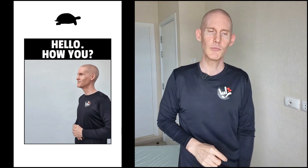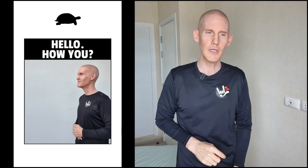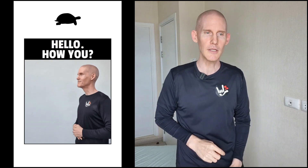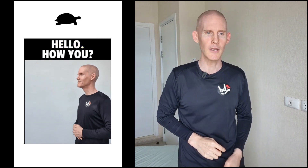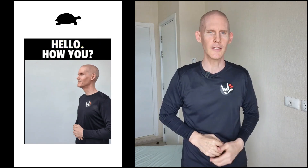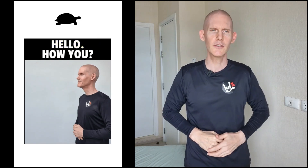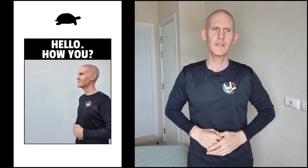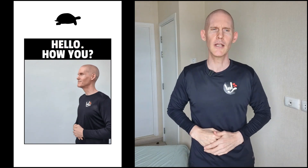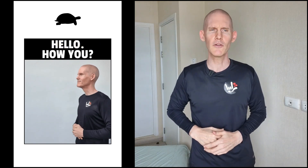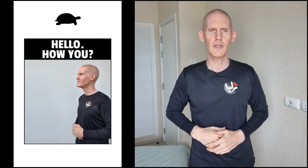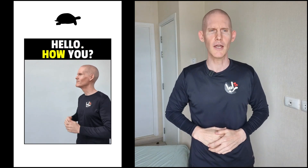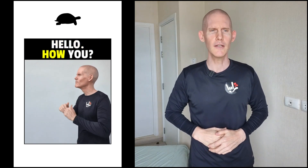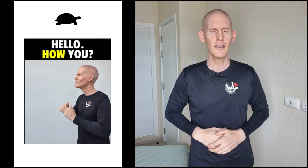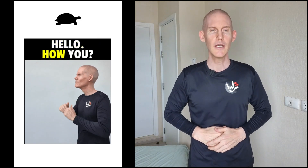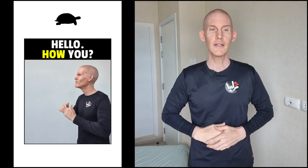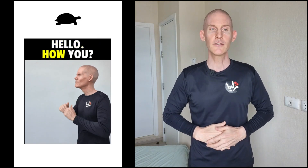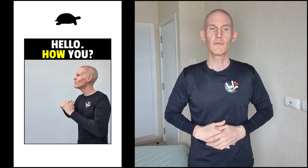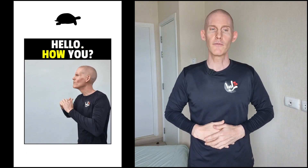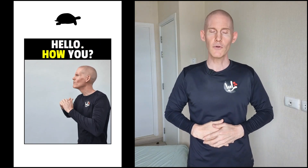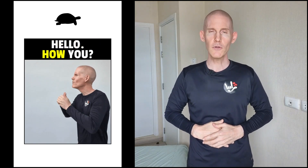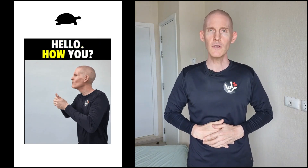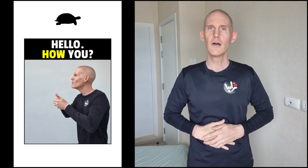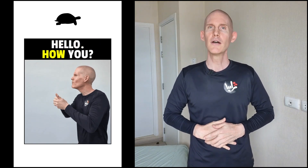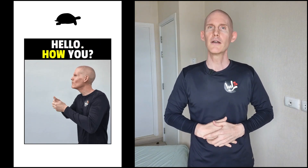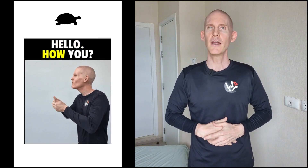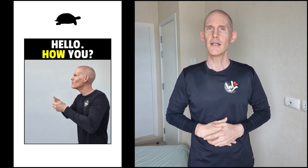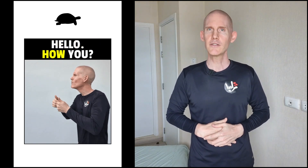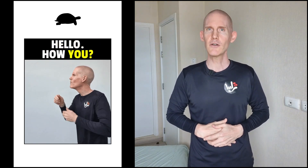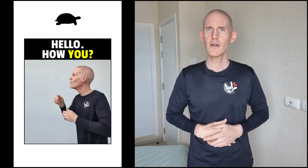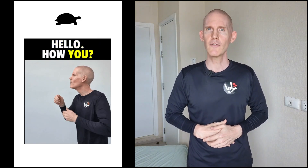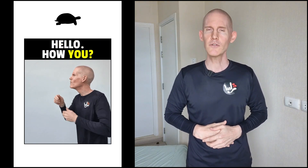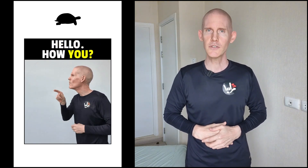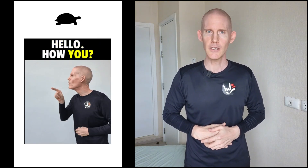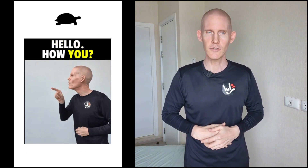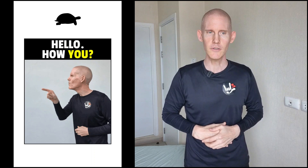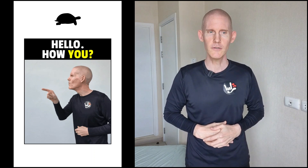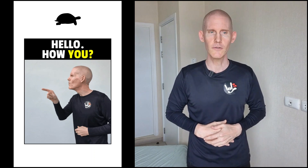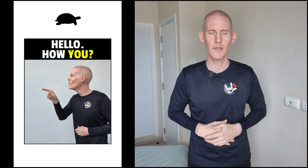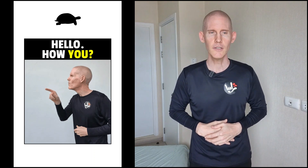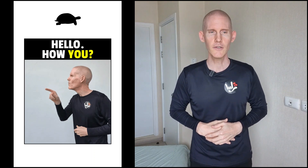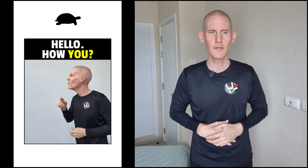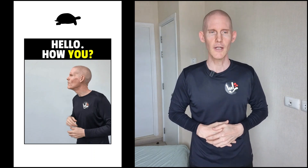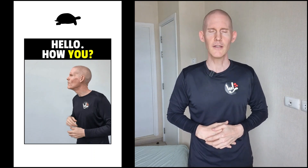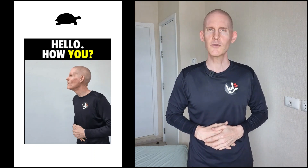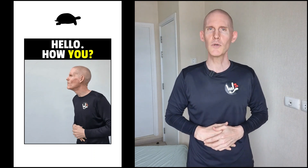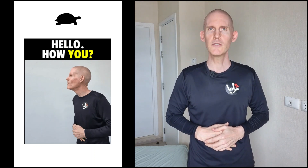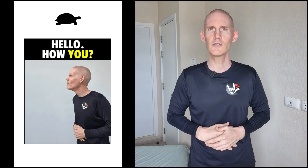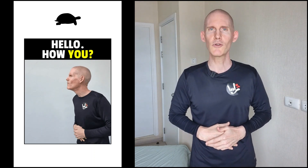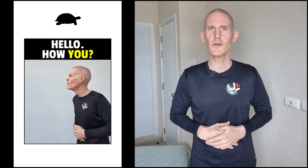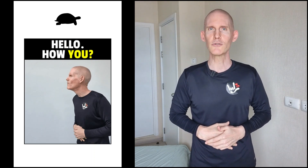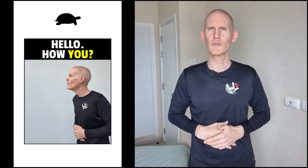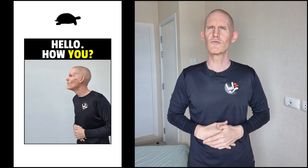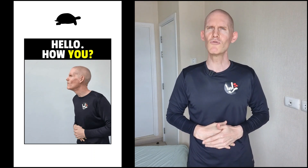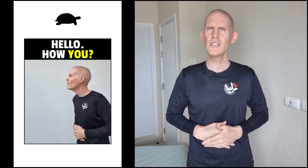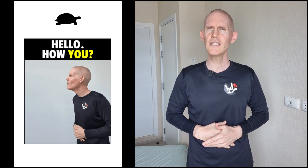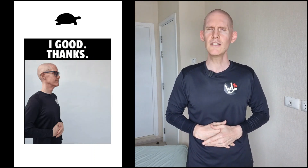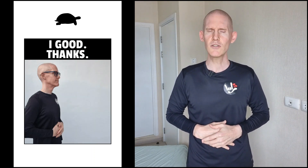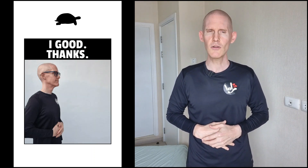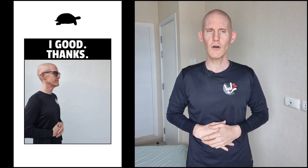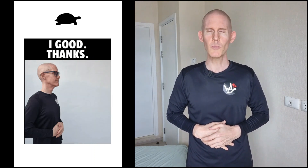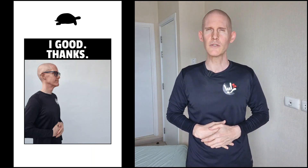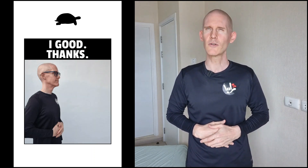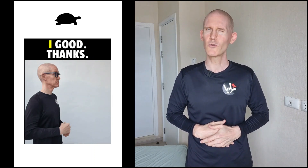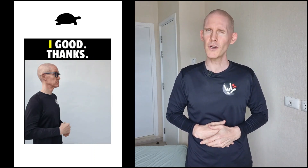turtle speed. And let's just take a look at it. It's the full ASL conversation, right? And this one, it's just turtle, so it's